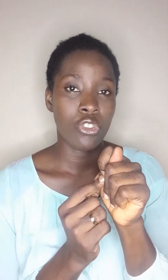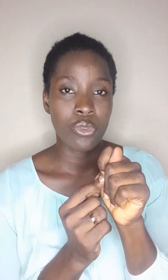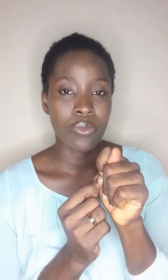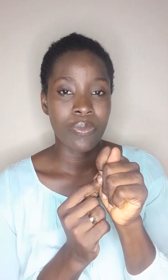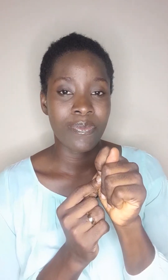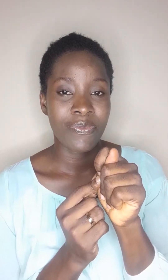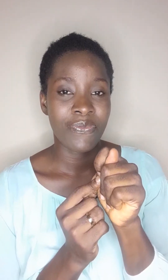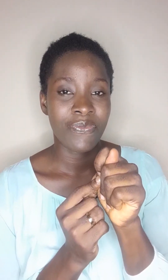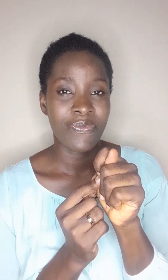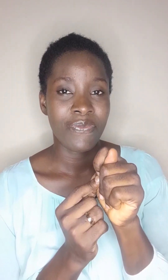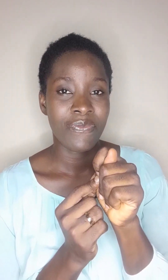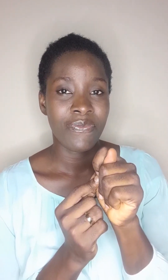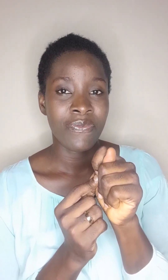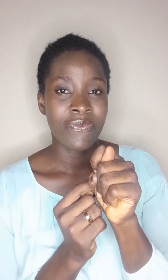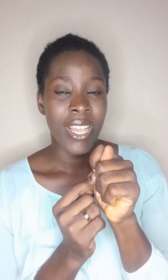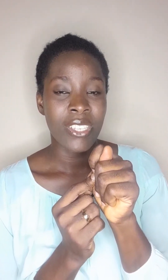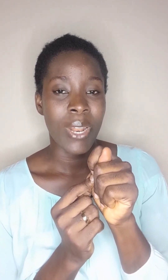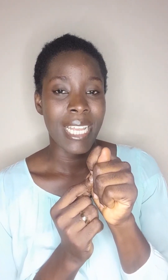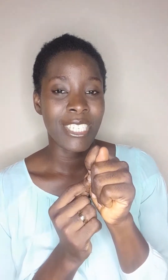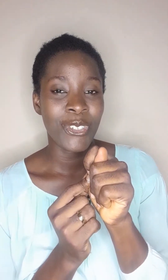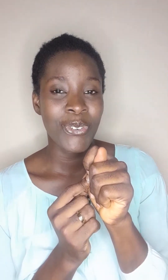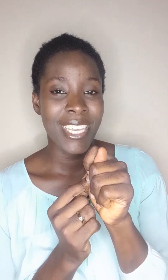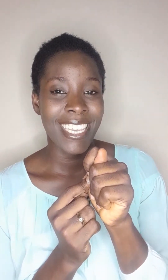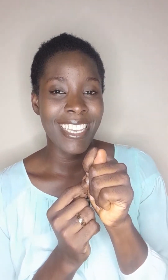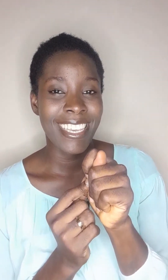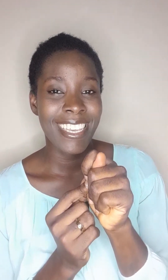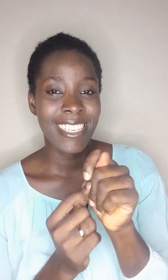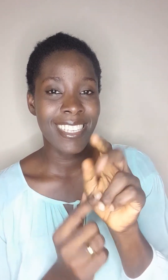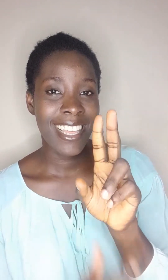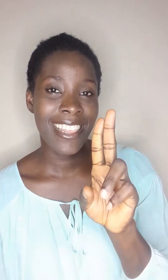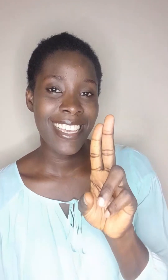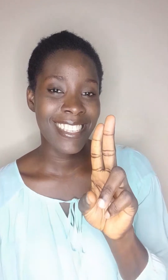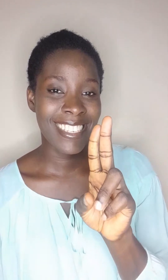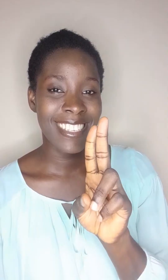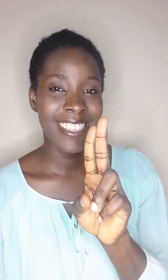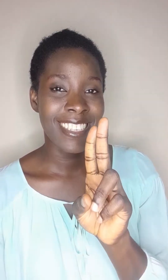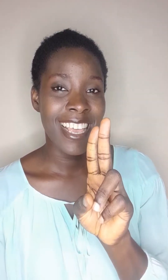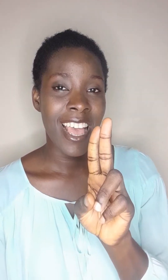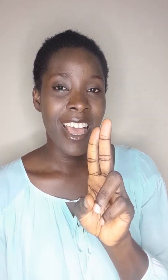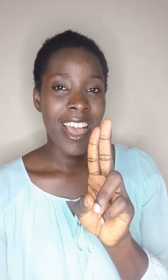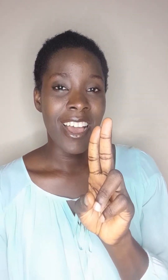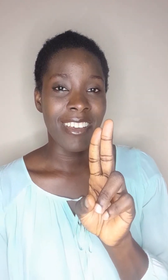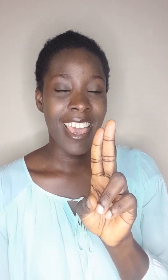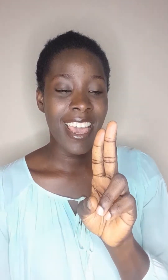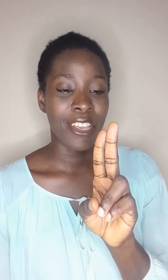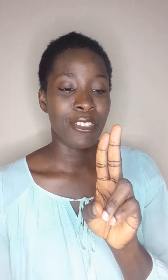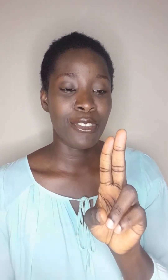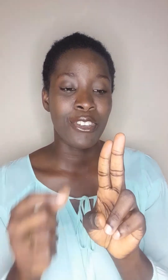U. So letter U is this. Okay, so your